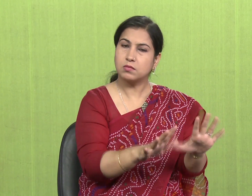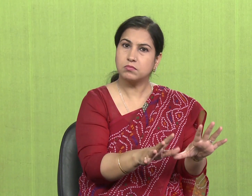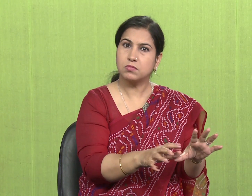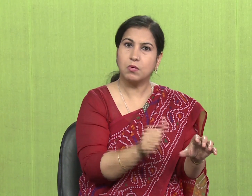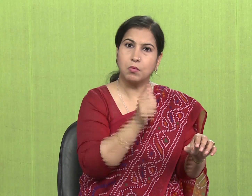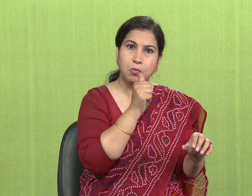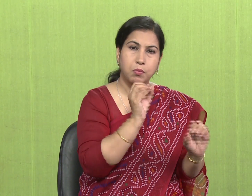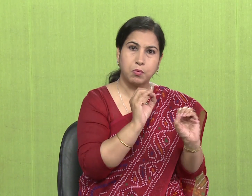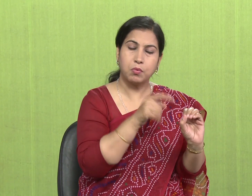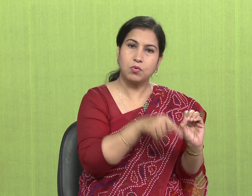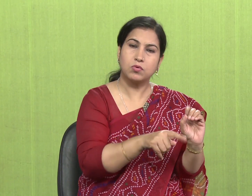then its farms.